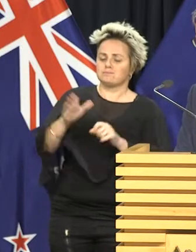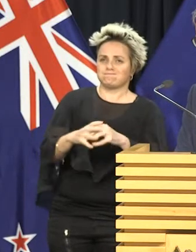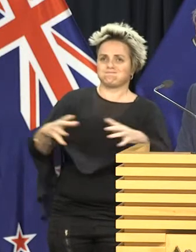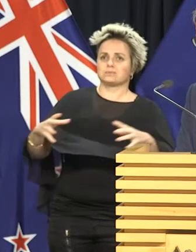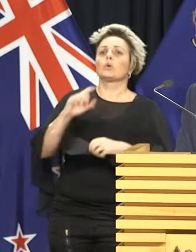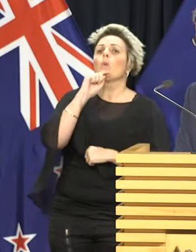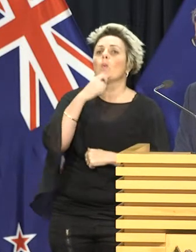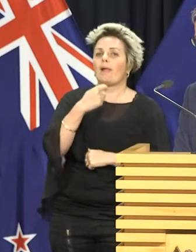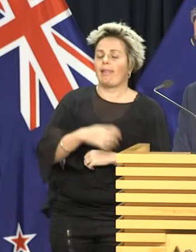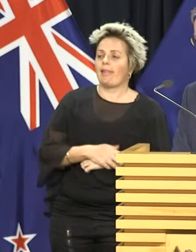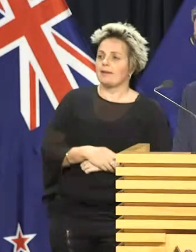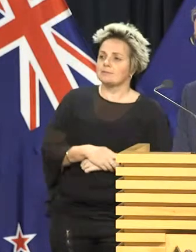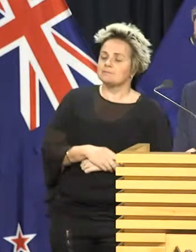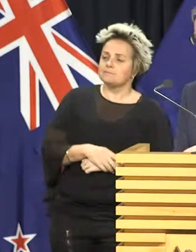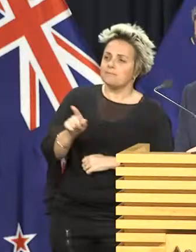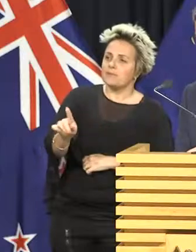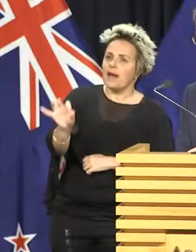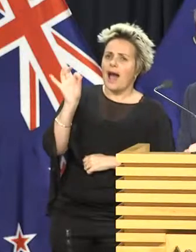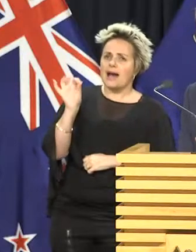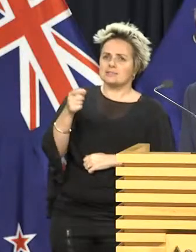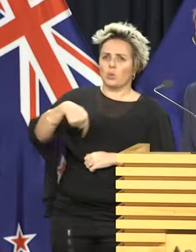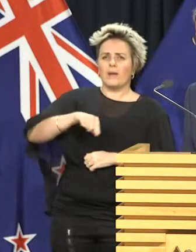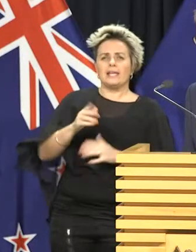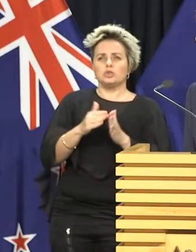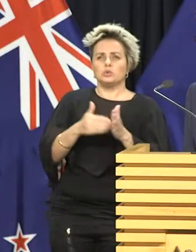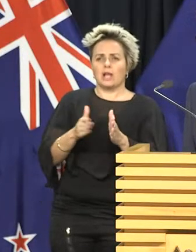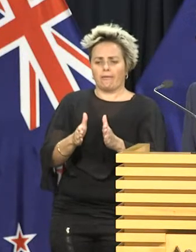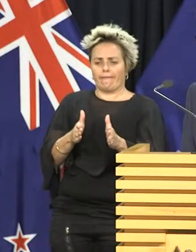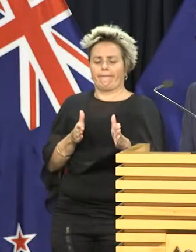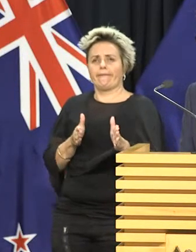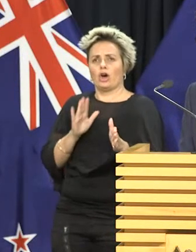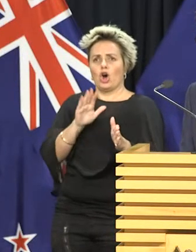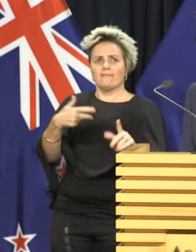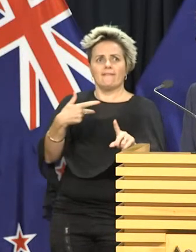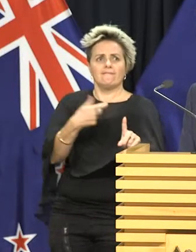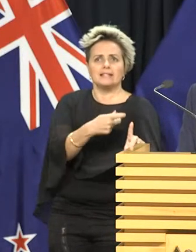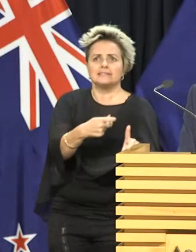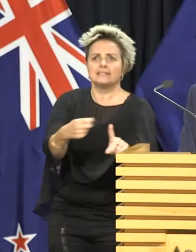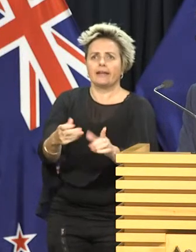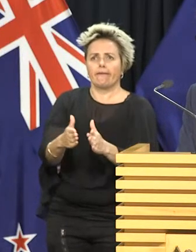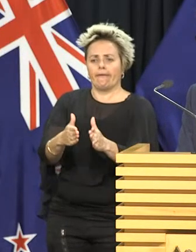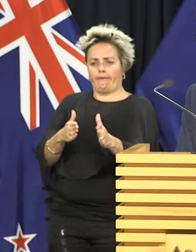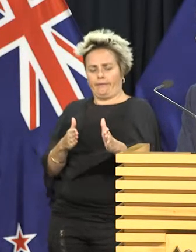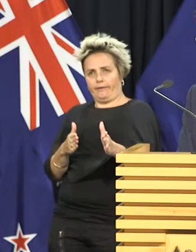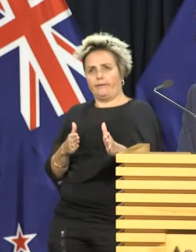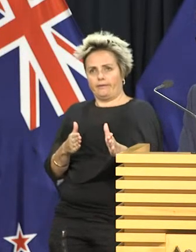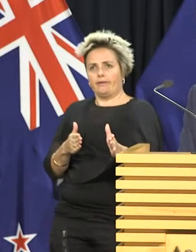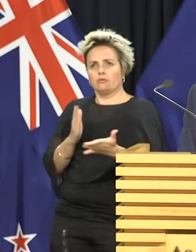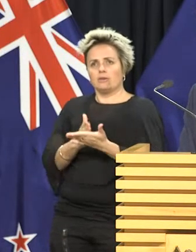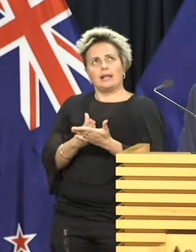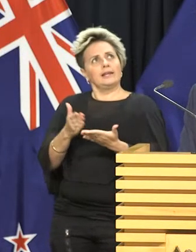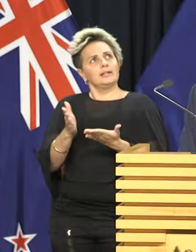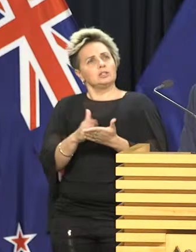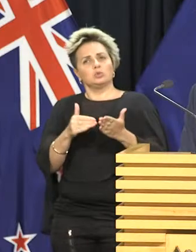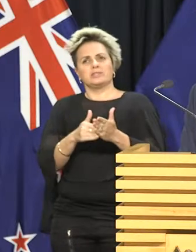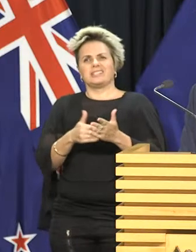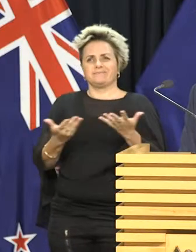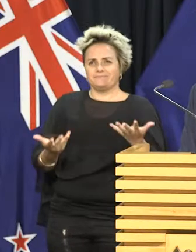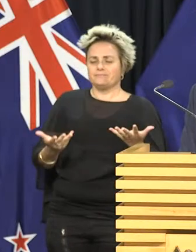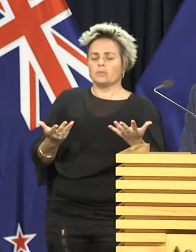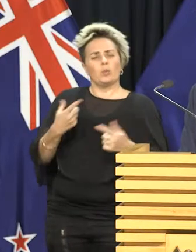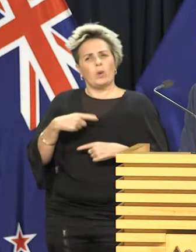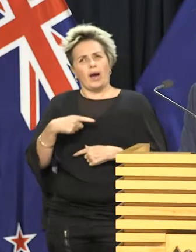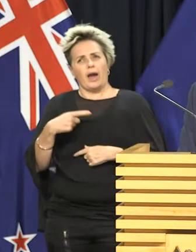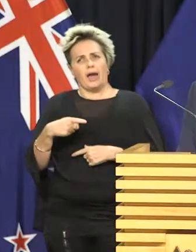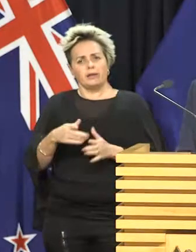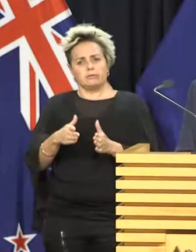been, I guess, lagging behind a lot of other countries in terms of the rollout, though, in terms of per capita basis. Why is